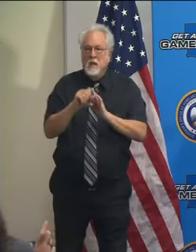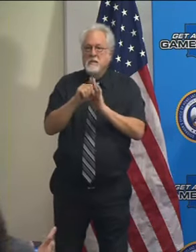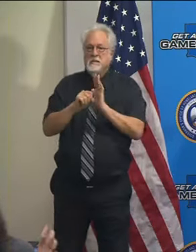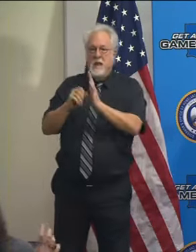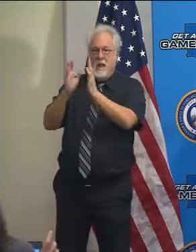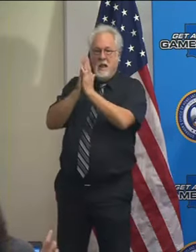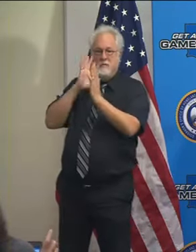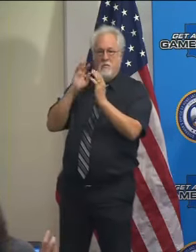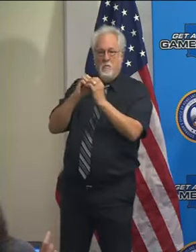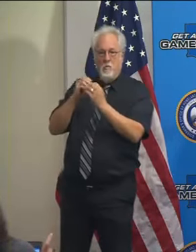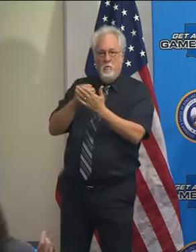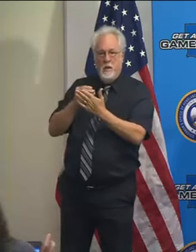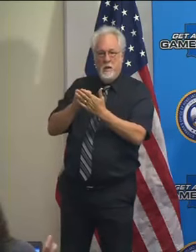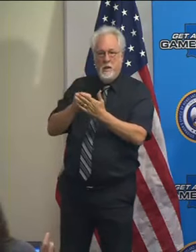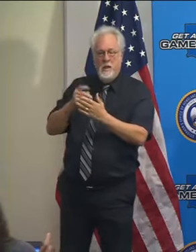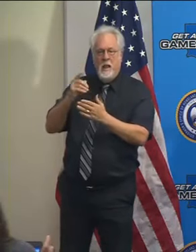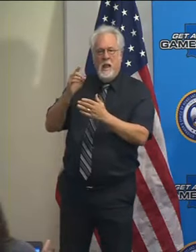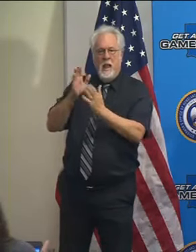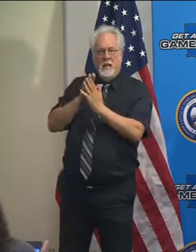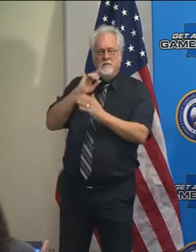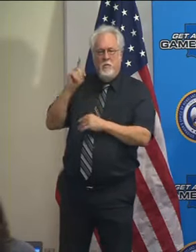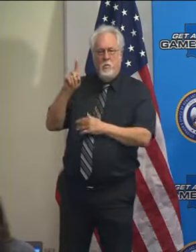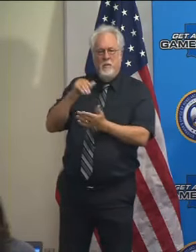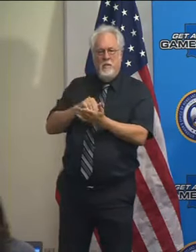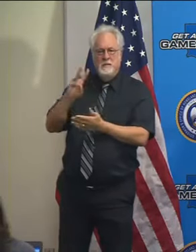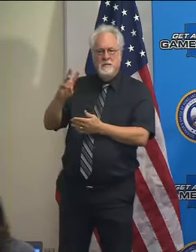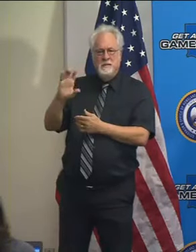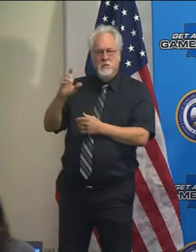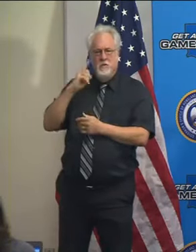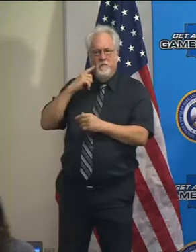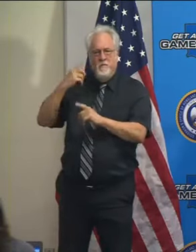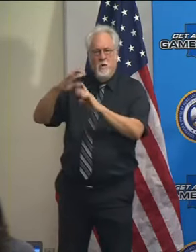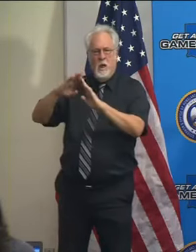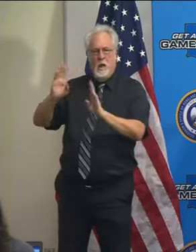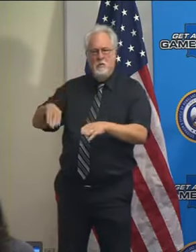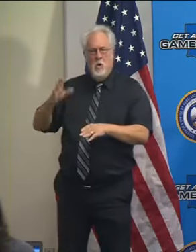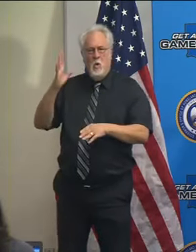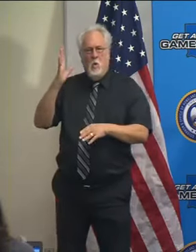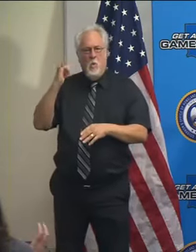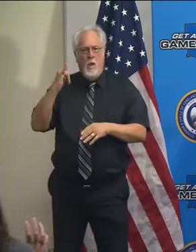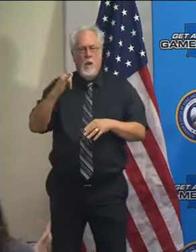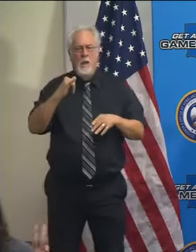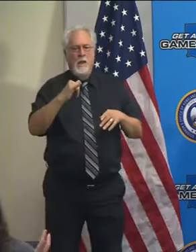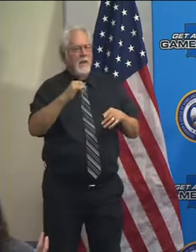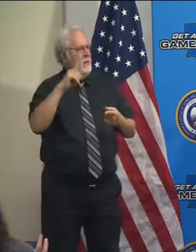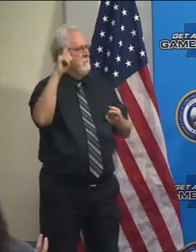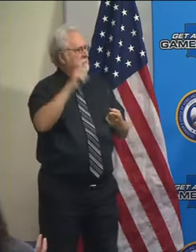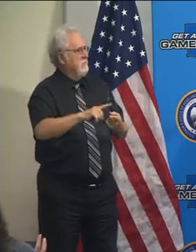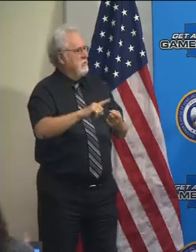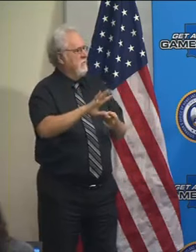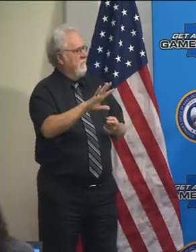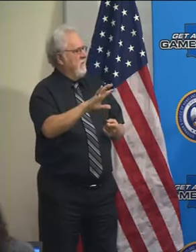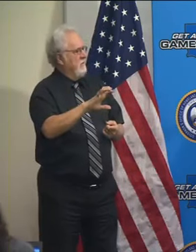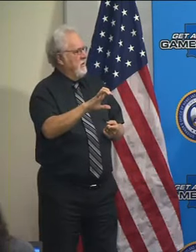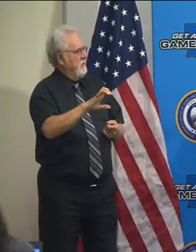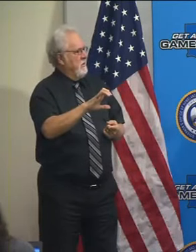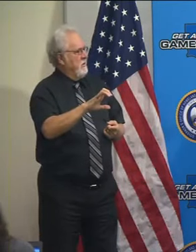larger amount. I think it was $1,500 per household. What was the explanation you were given for the $500?